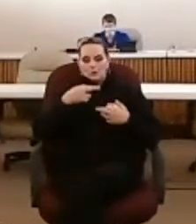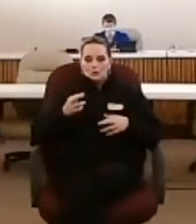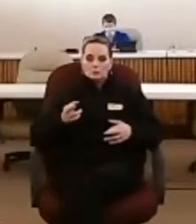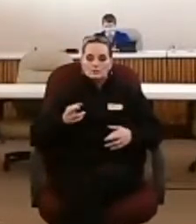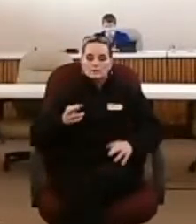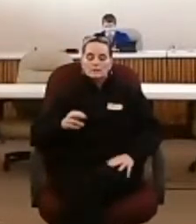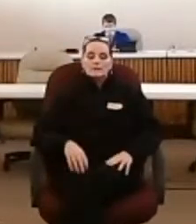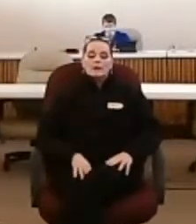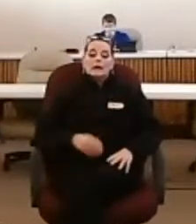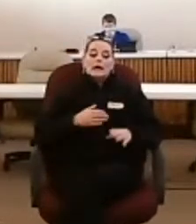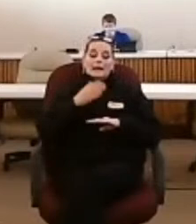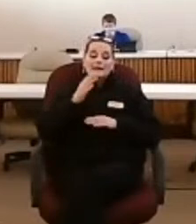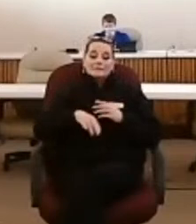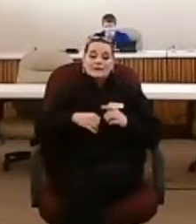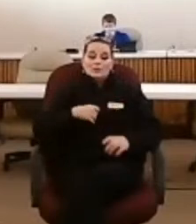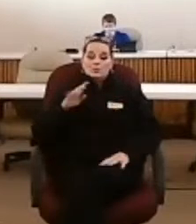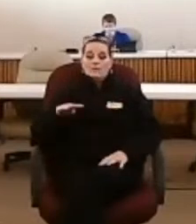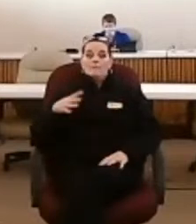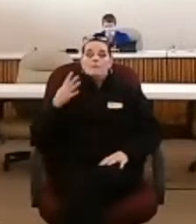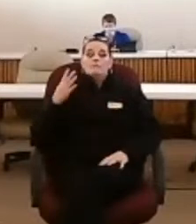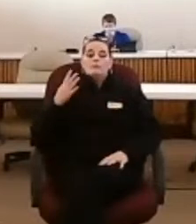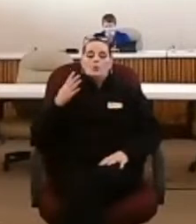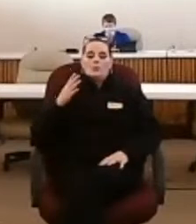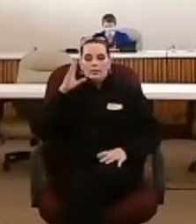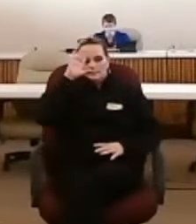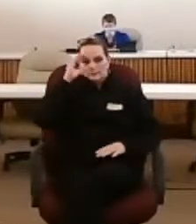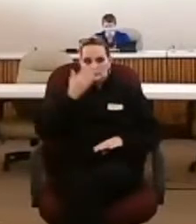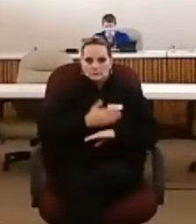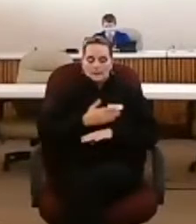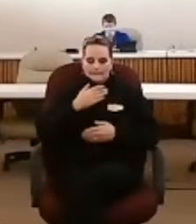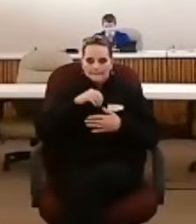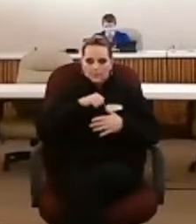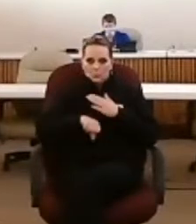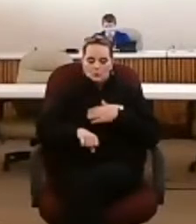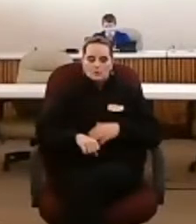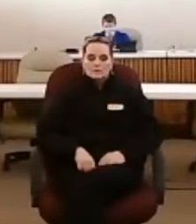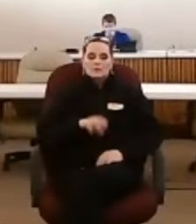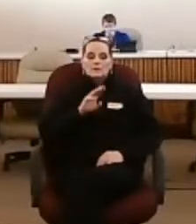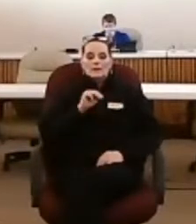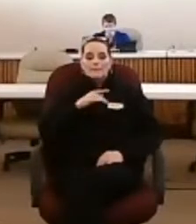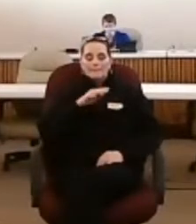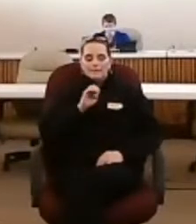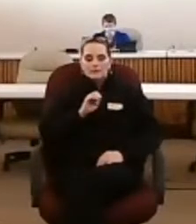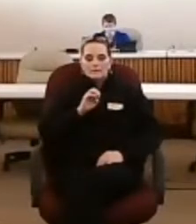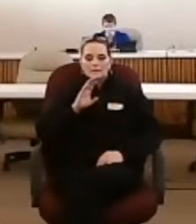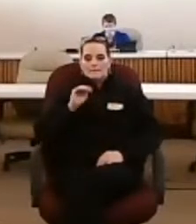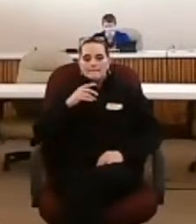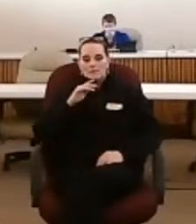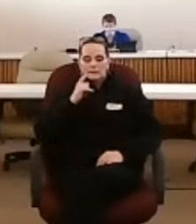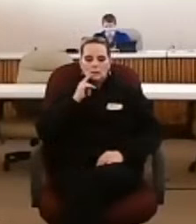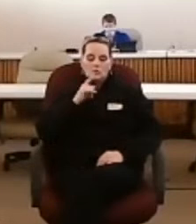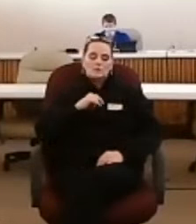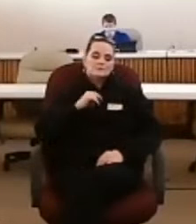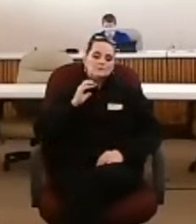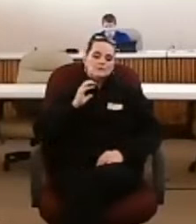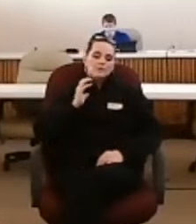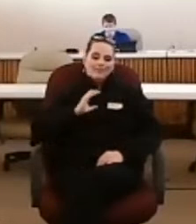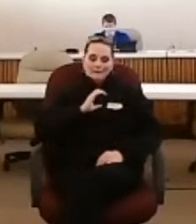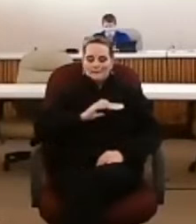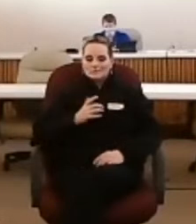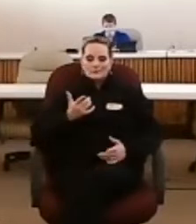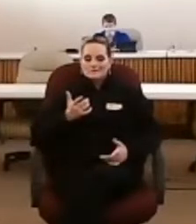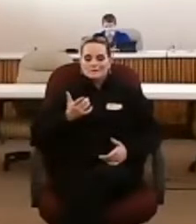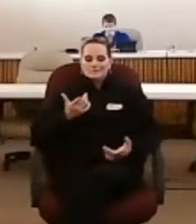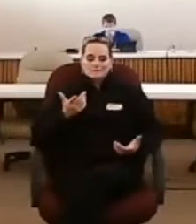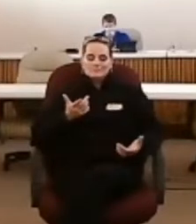And shortly thereafter, we had a 4th son. And Mike Murphy was a councilman. And he stated that you just couldn't